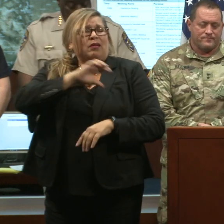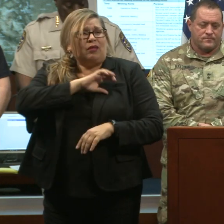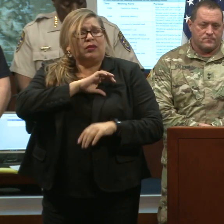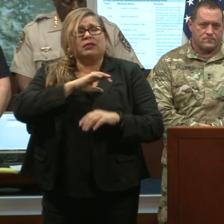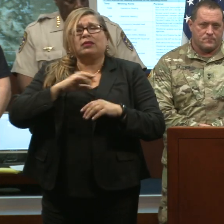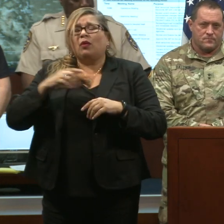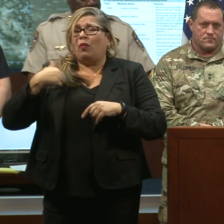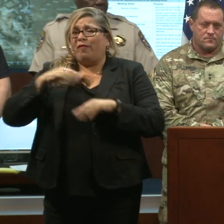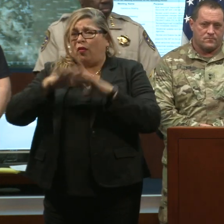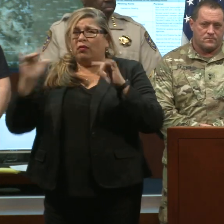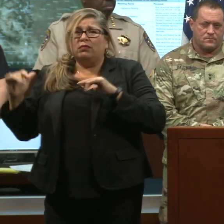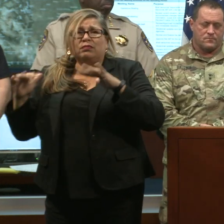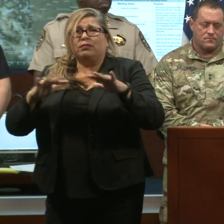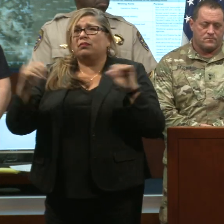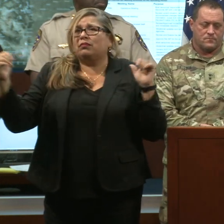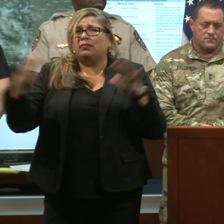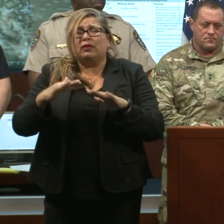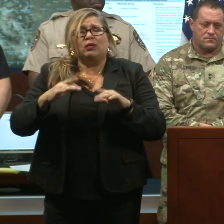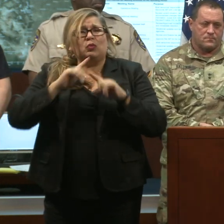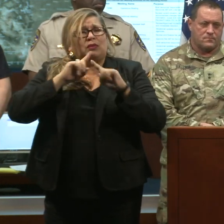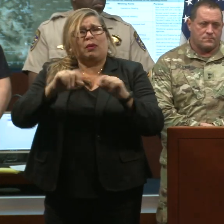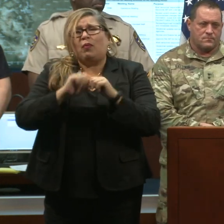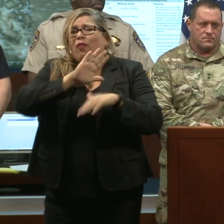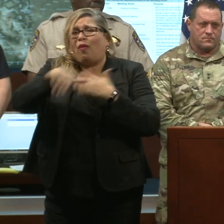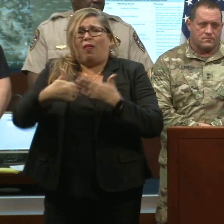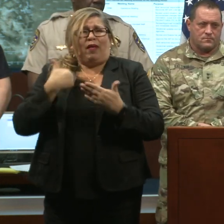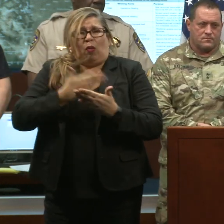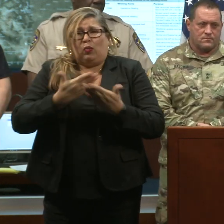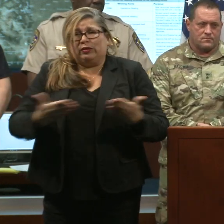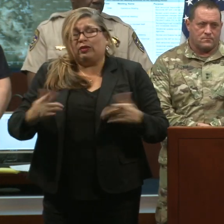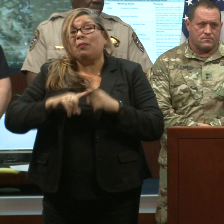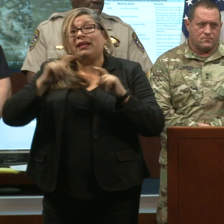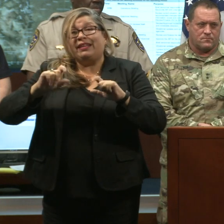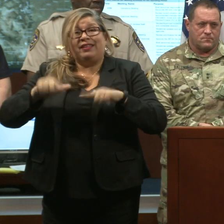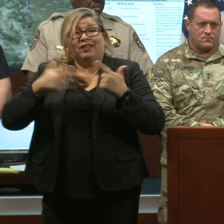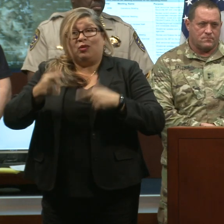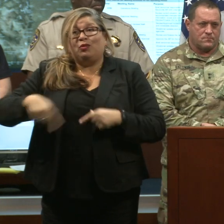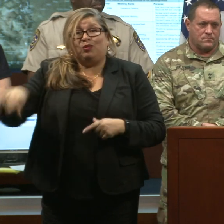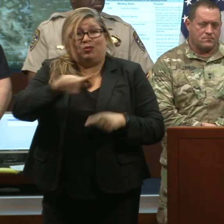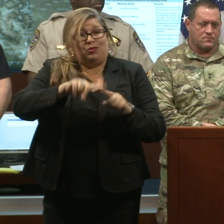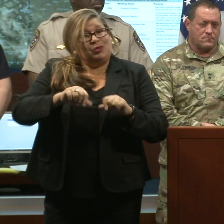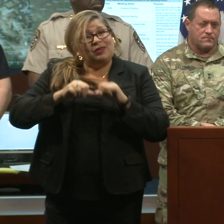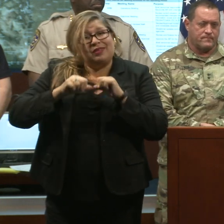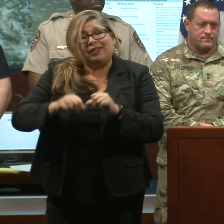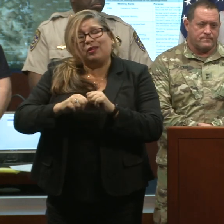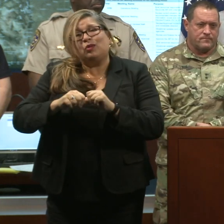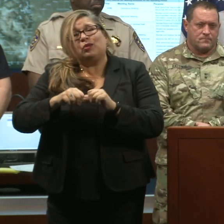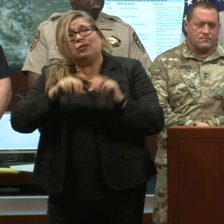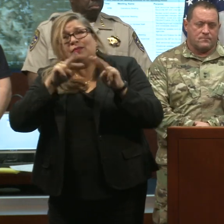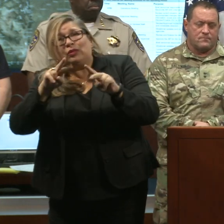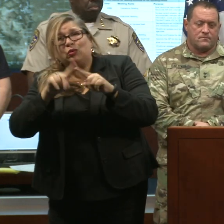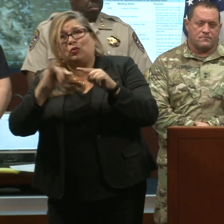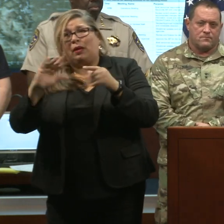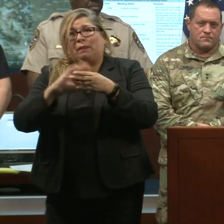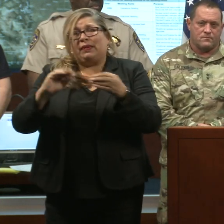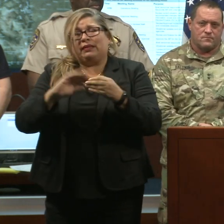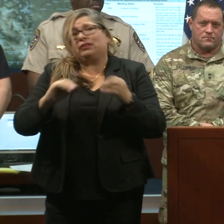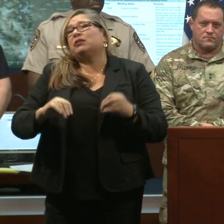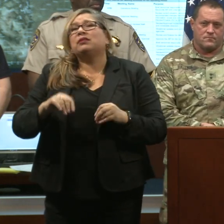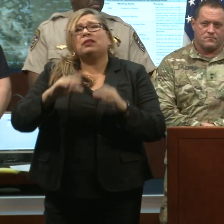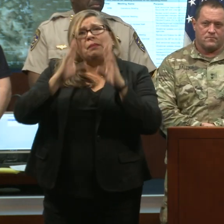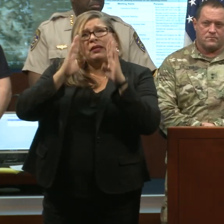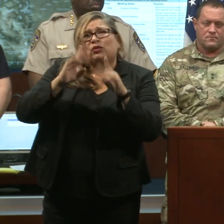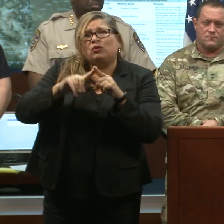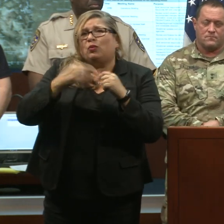is responding with every tool in the toolbox. But we need the public to continue to listen to the message. Pay attention to